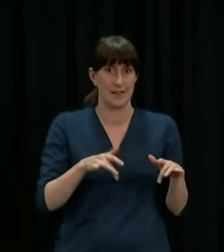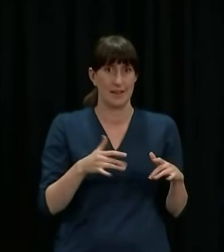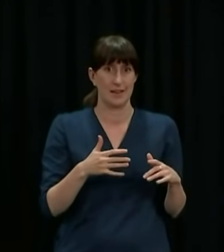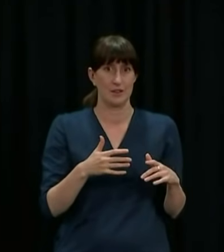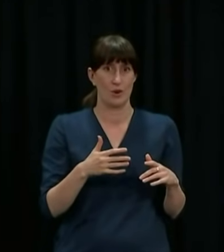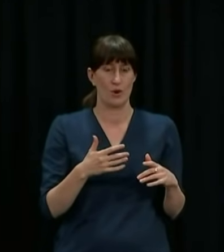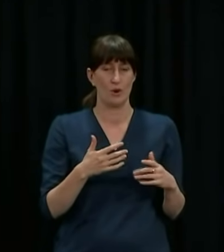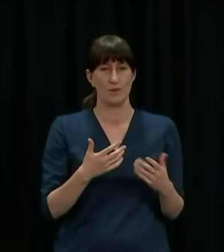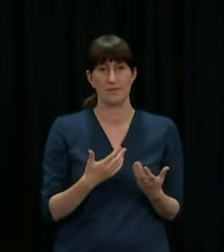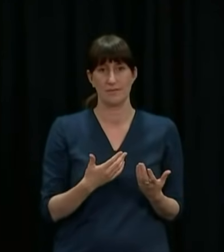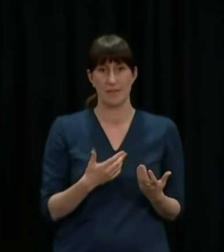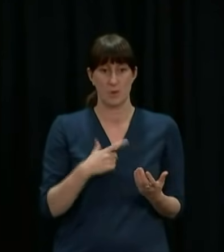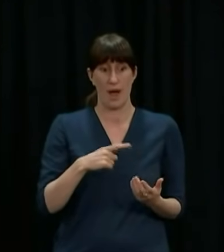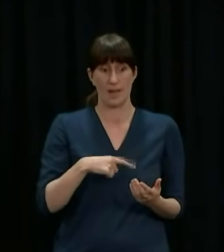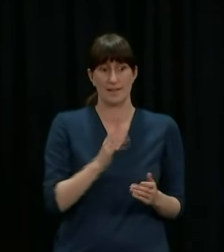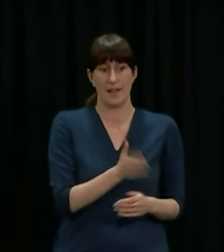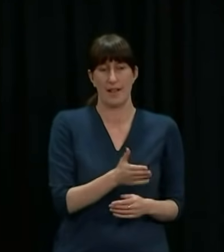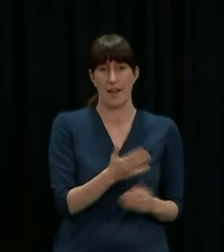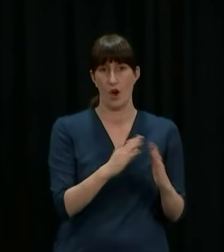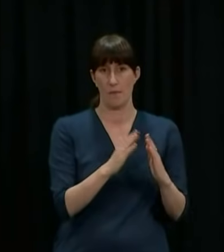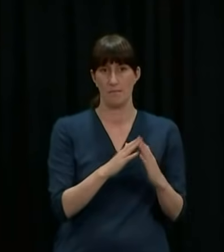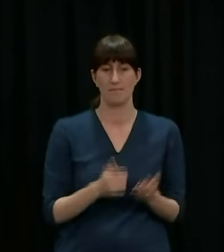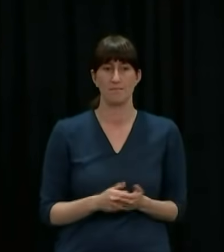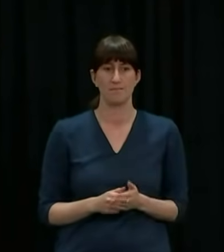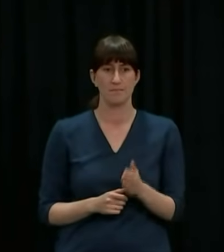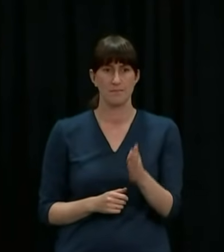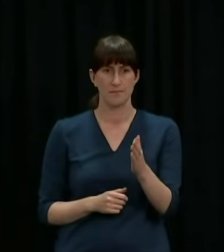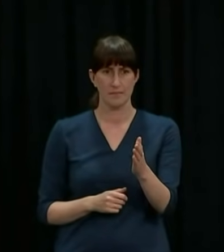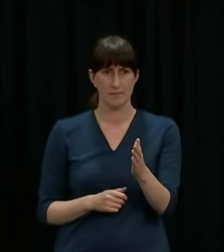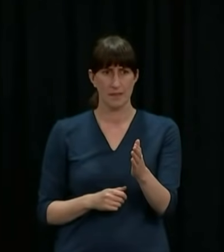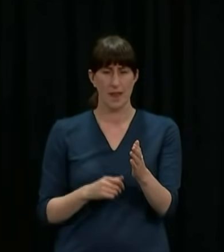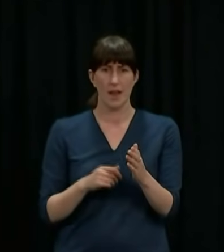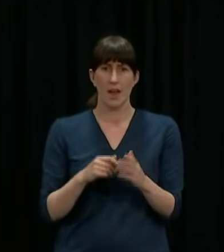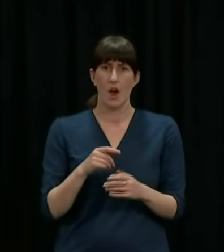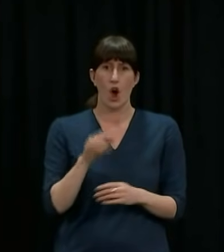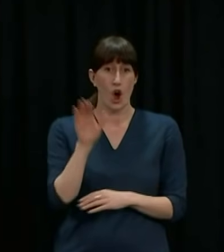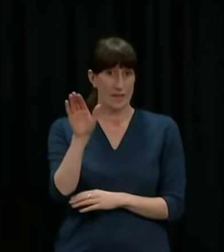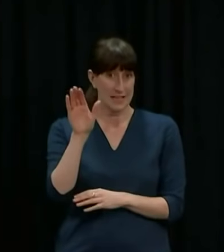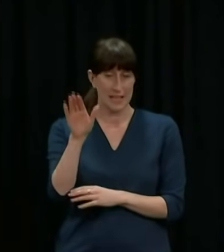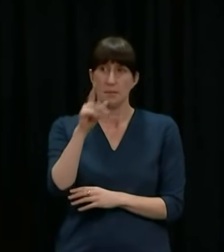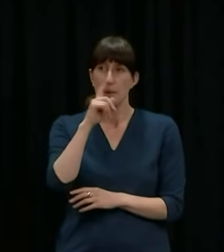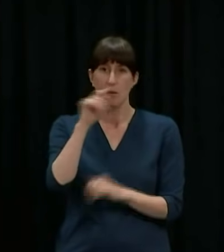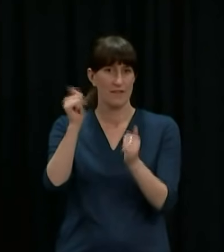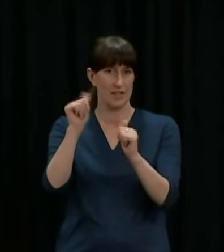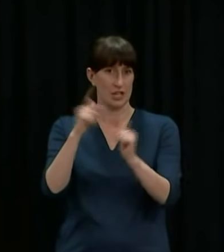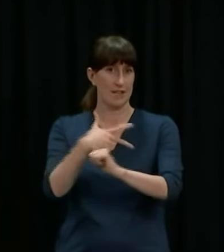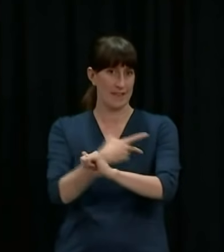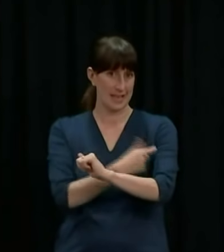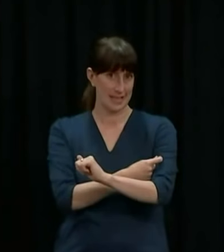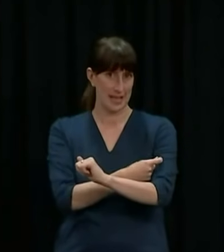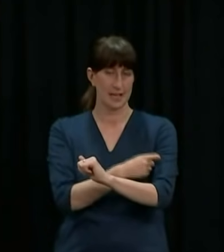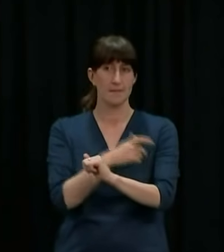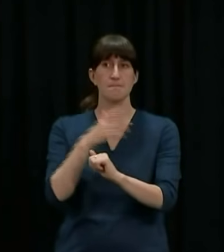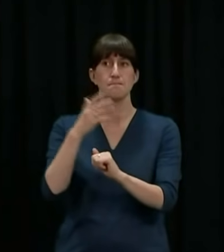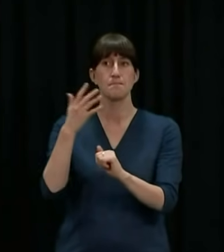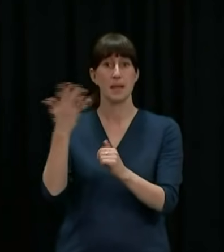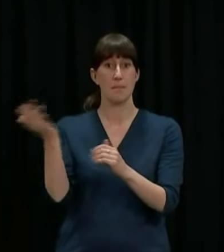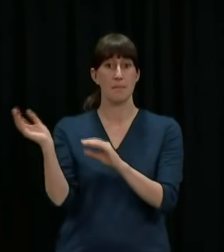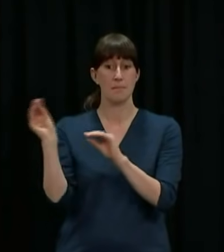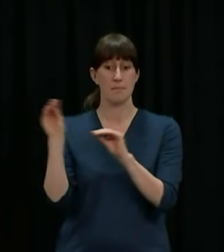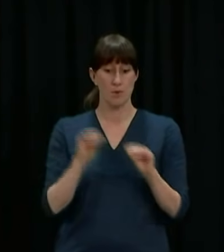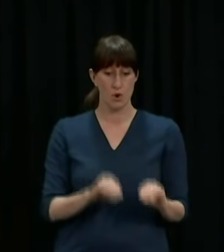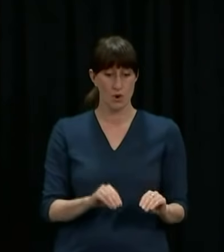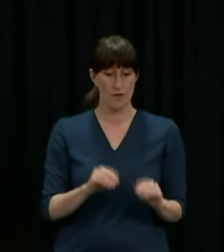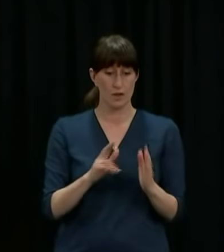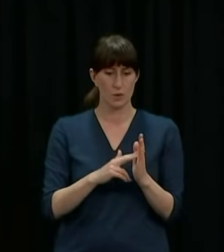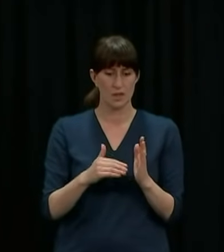Sorry. Oh, you can follow that. People who've been vaccinated overseas with jabs recognised in New Zealand are getting re-vaccinated in order to qualify